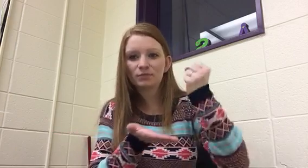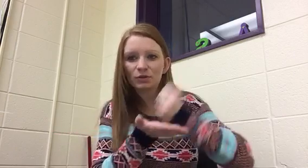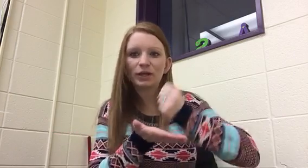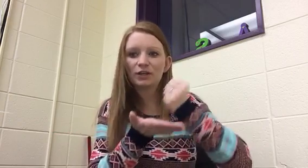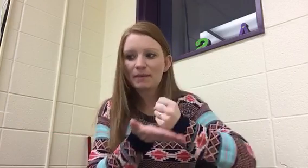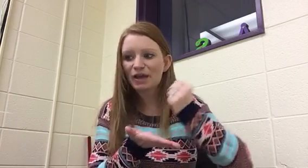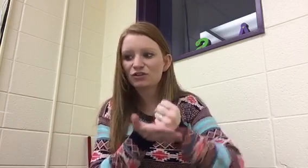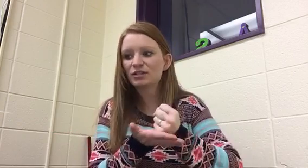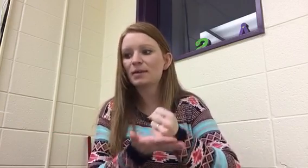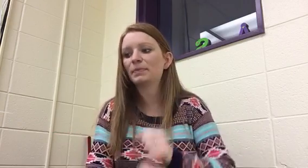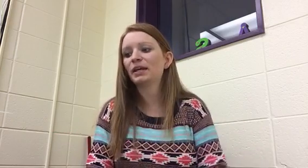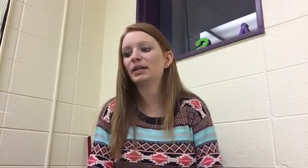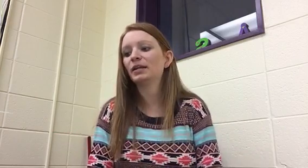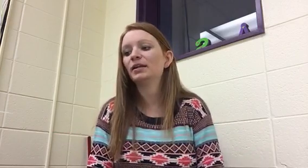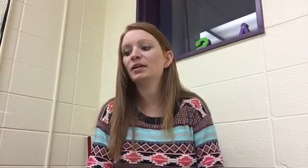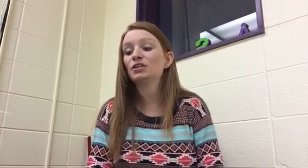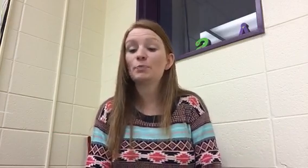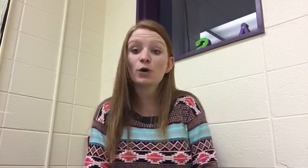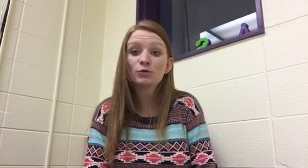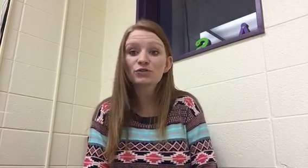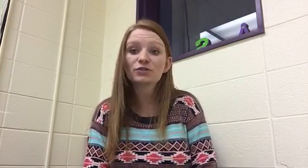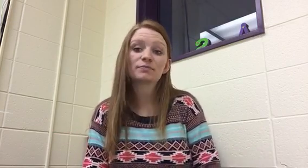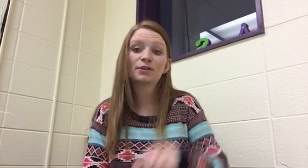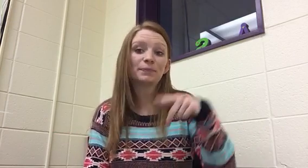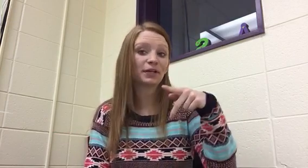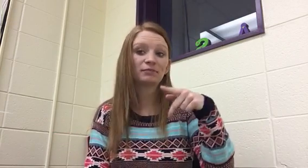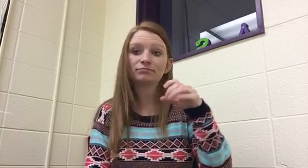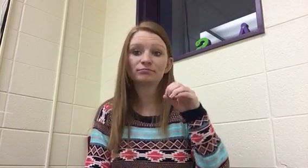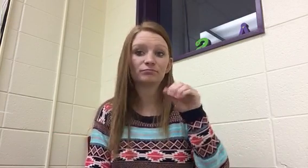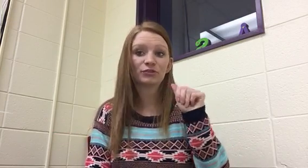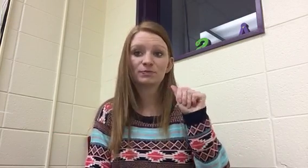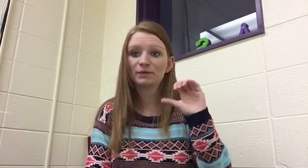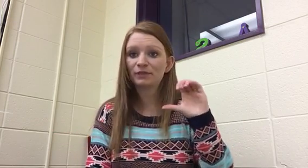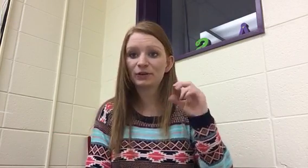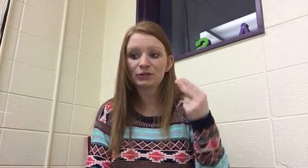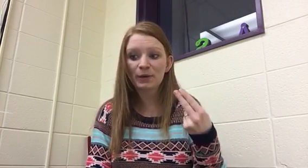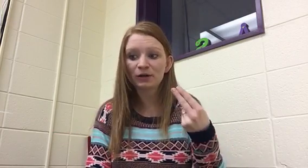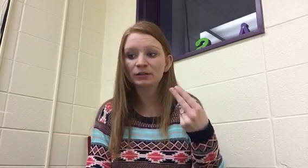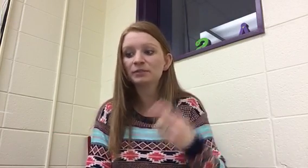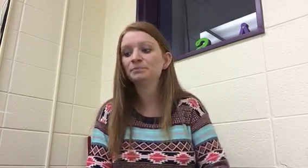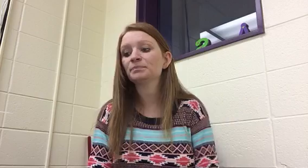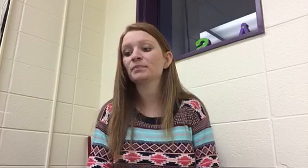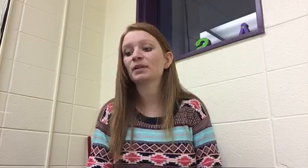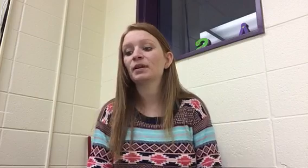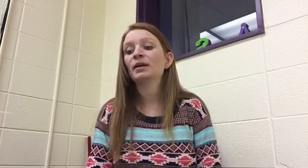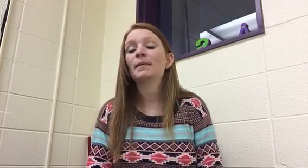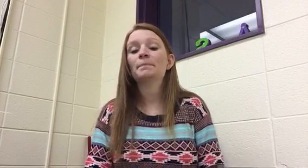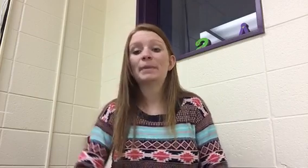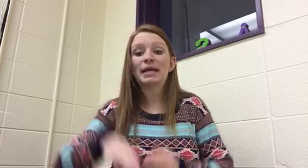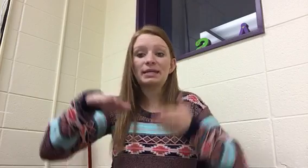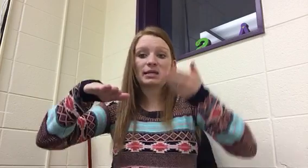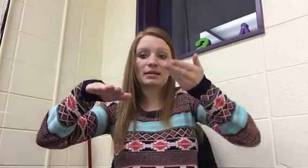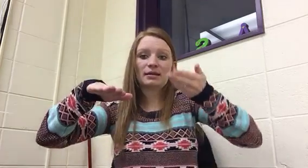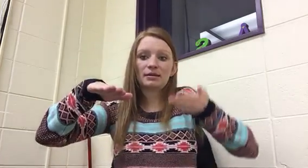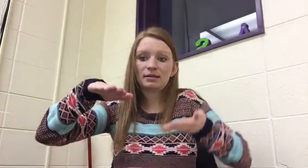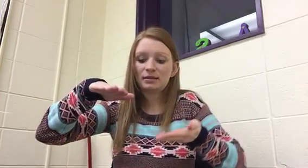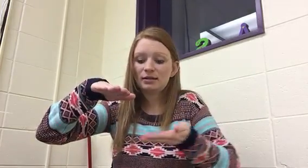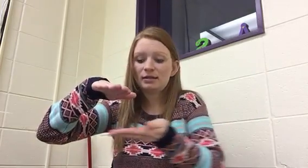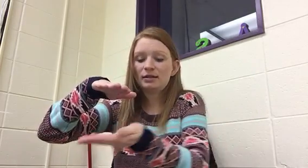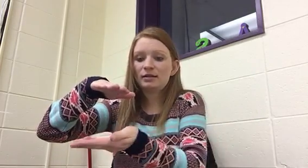So like you're mashing something. To poach something, just be fingerspelled. Bake.